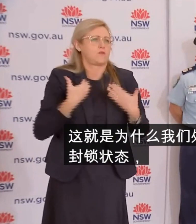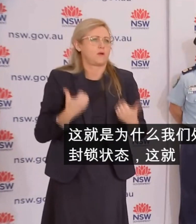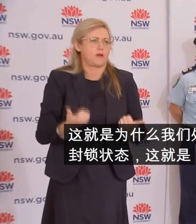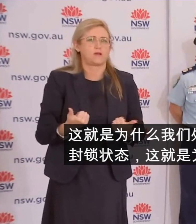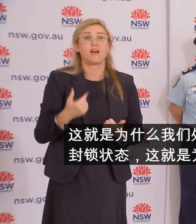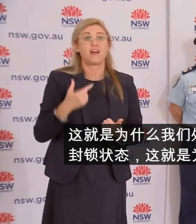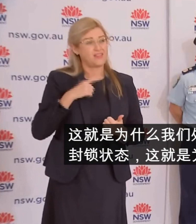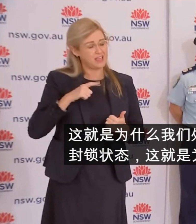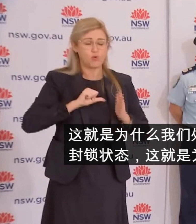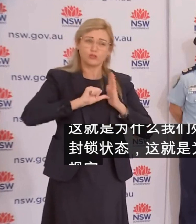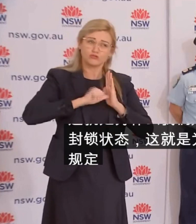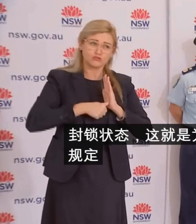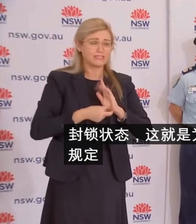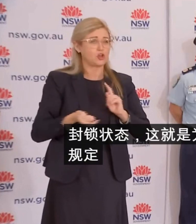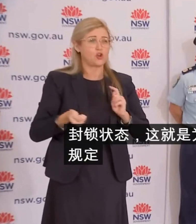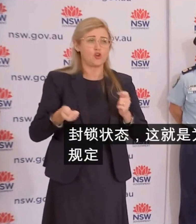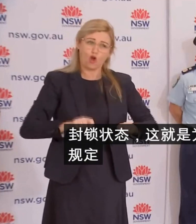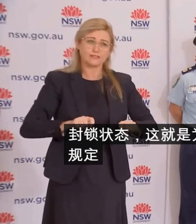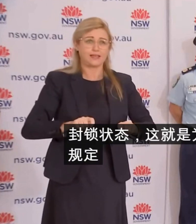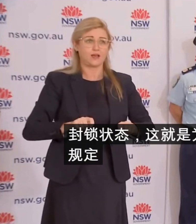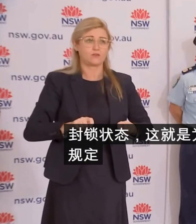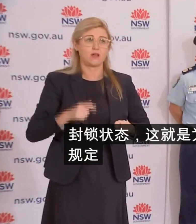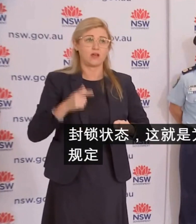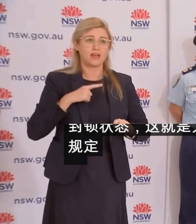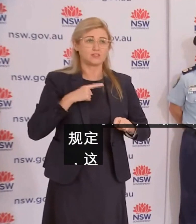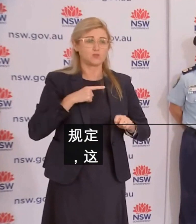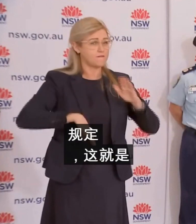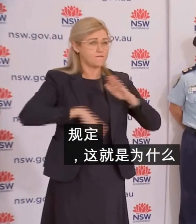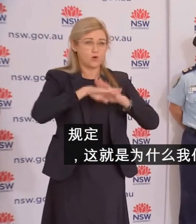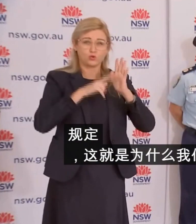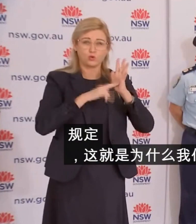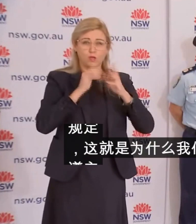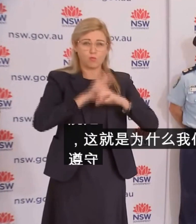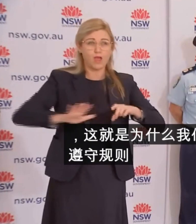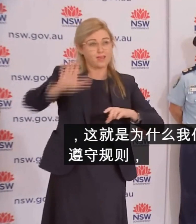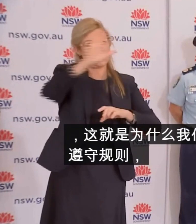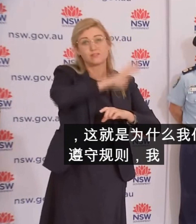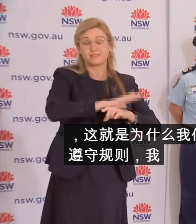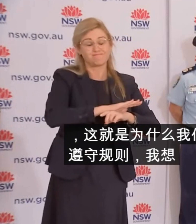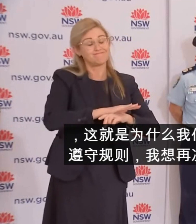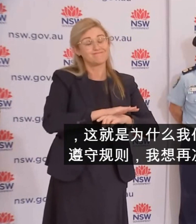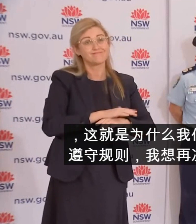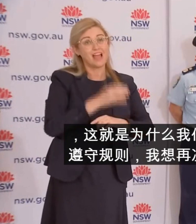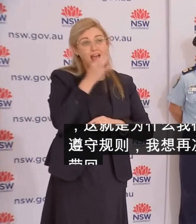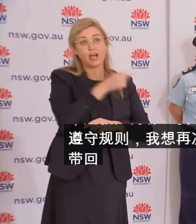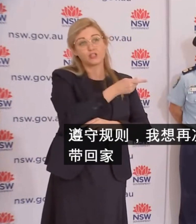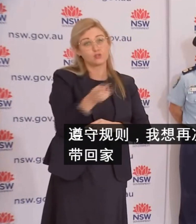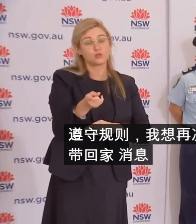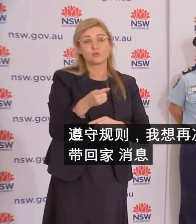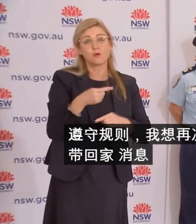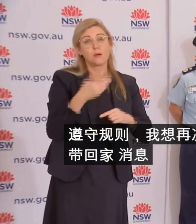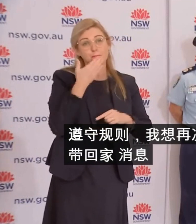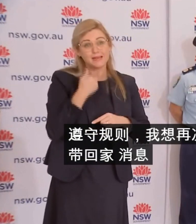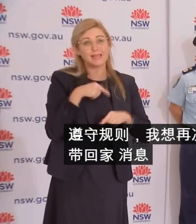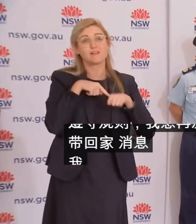difficult lockdown. That's why we have the strict rules around the state, and that's why we're asking people to follow the rules. And again, I want to bring home